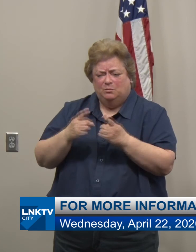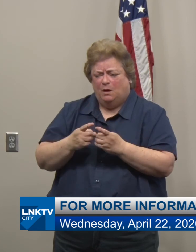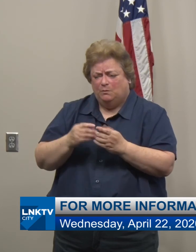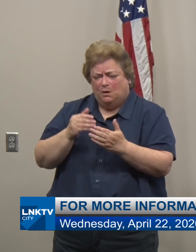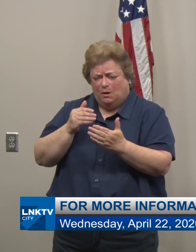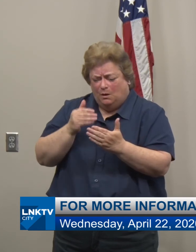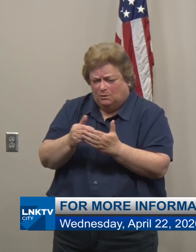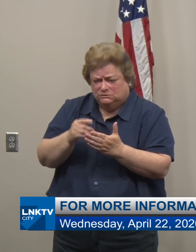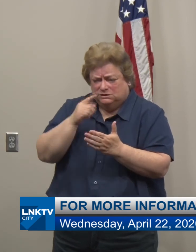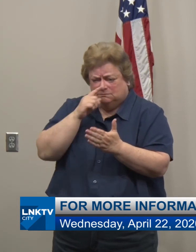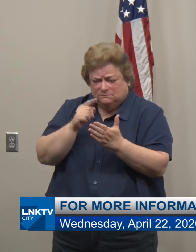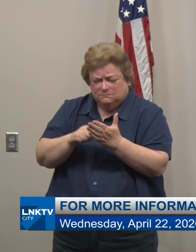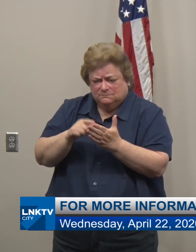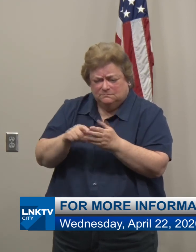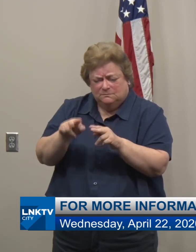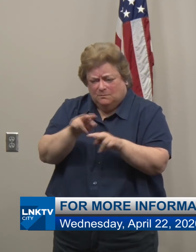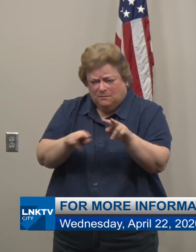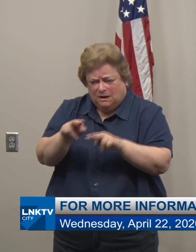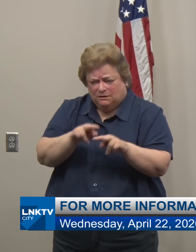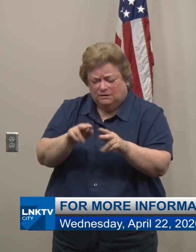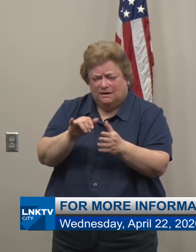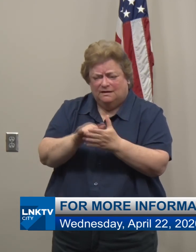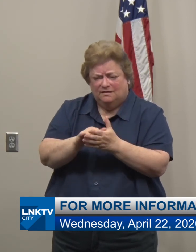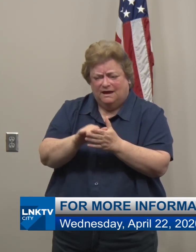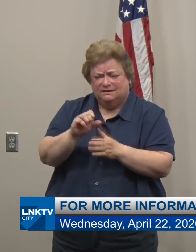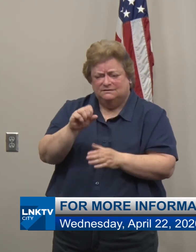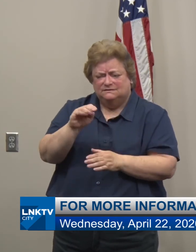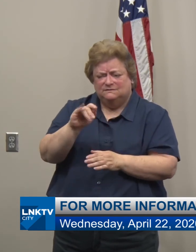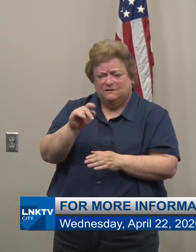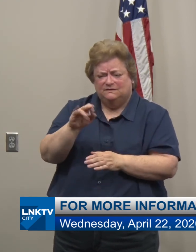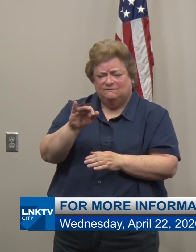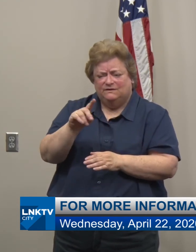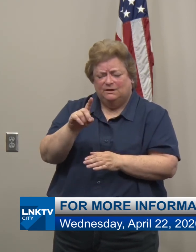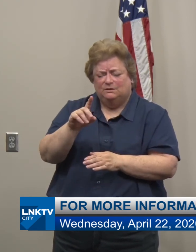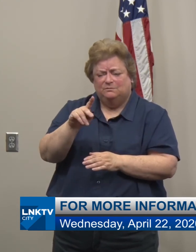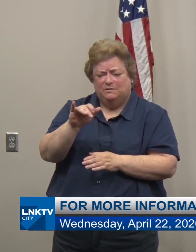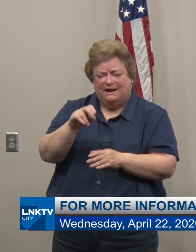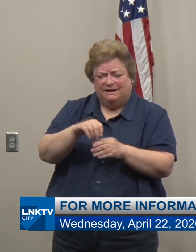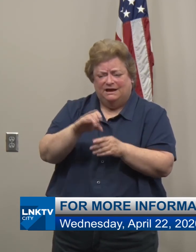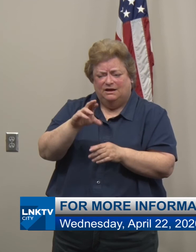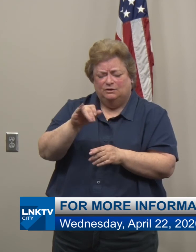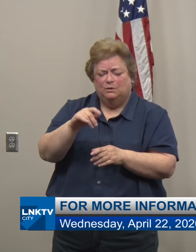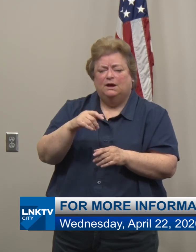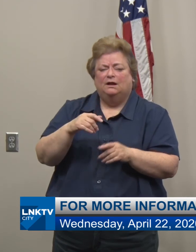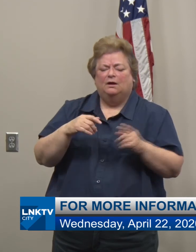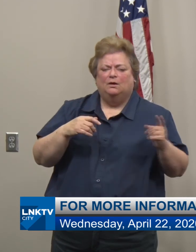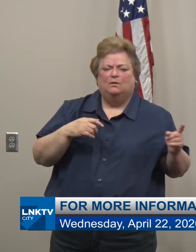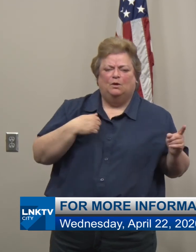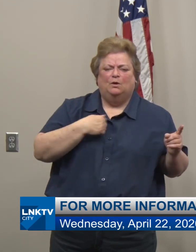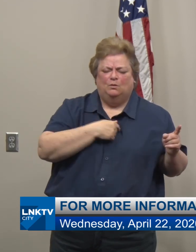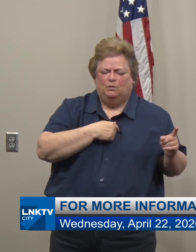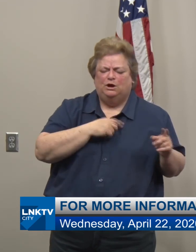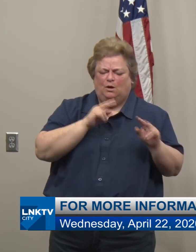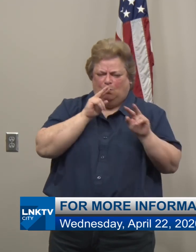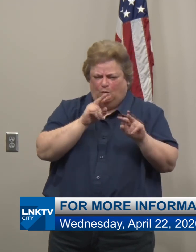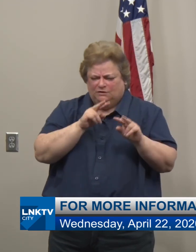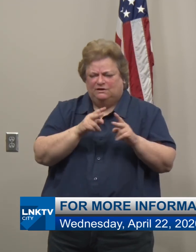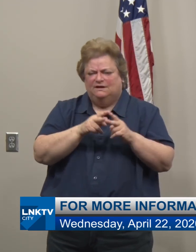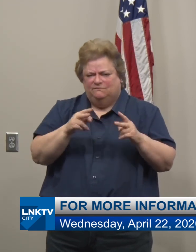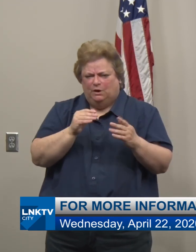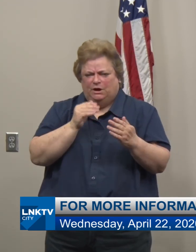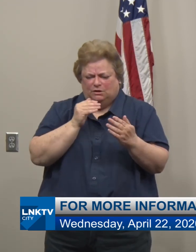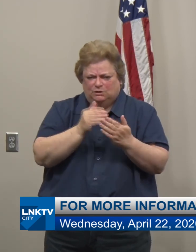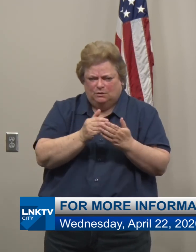the Smithfield plant in Crete? We're monitoring that very closely. We are in